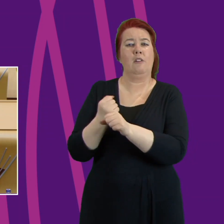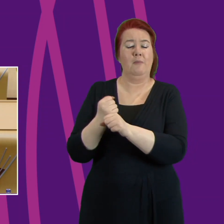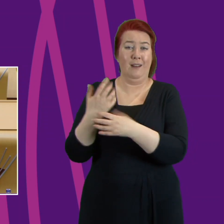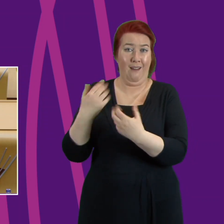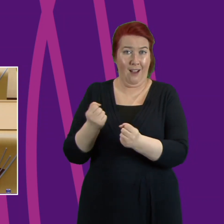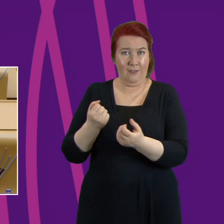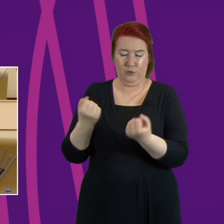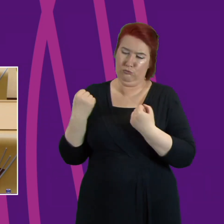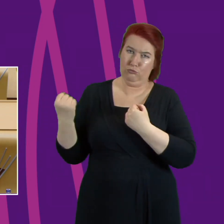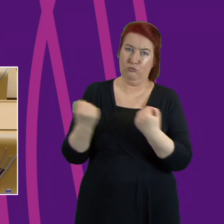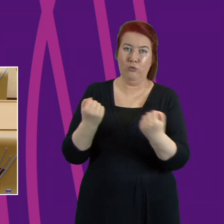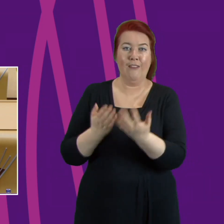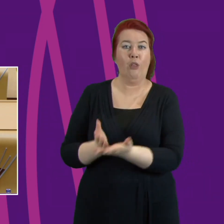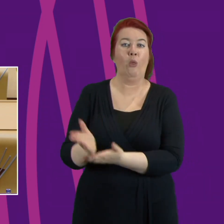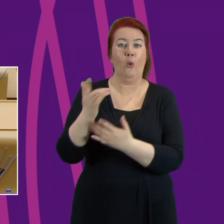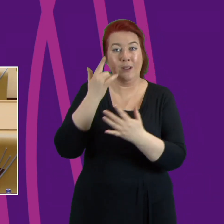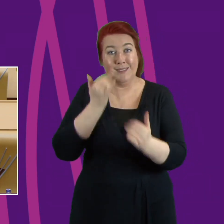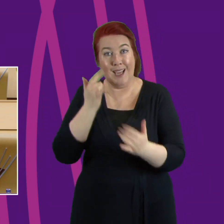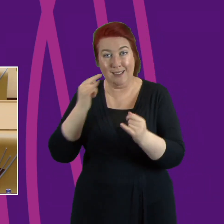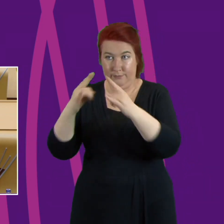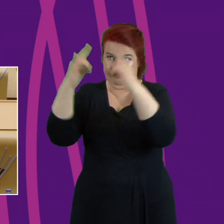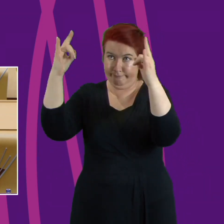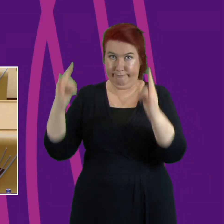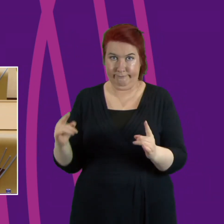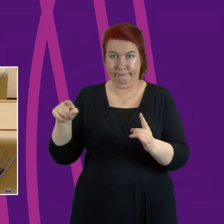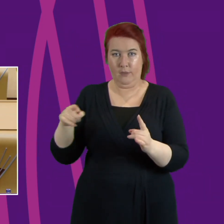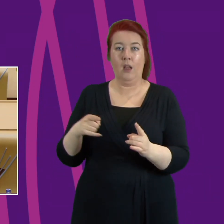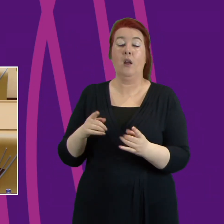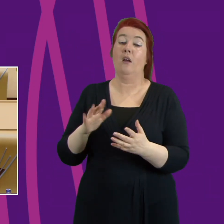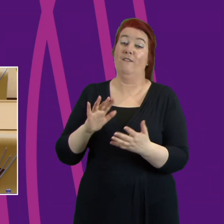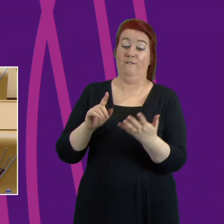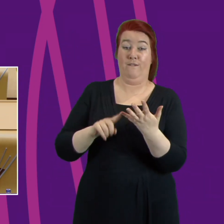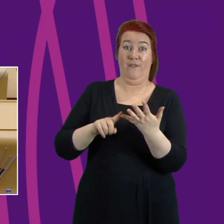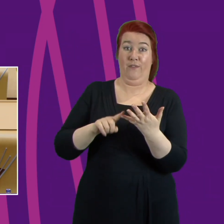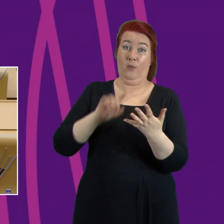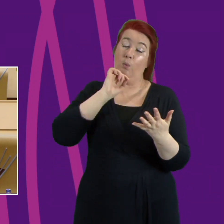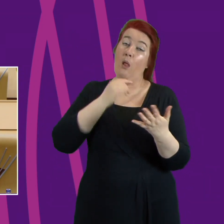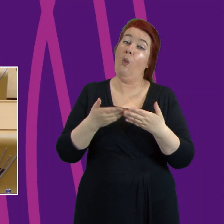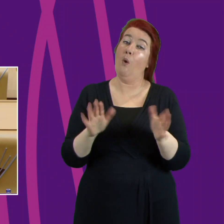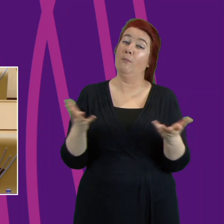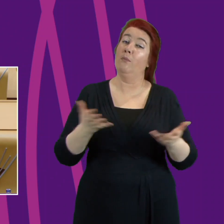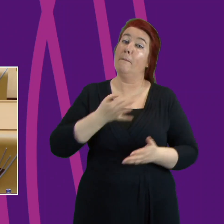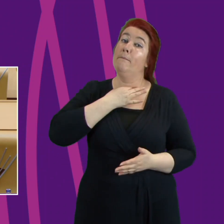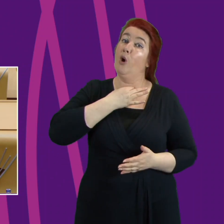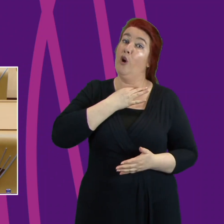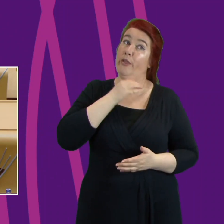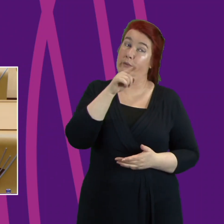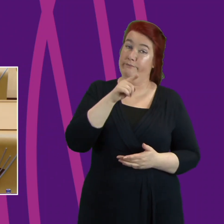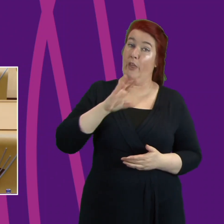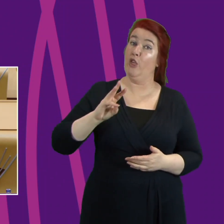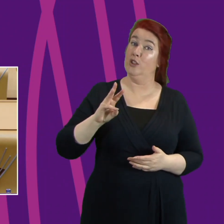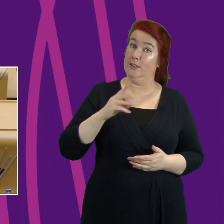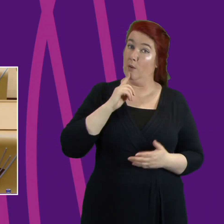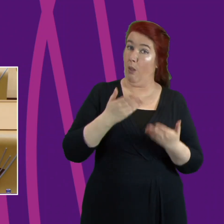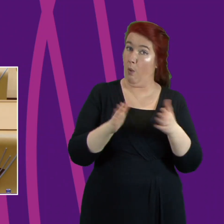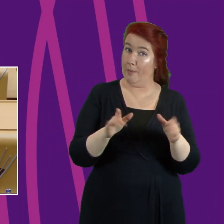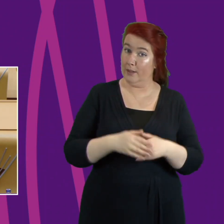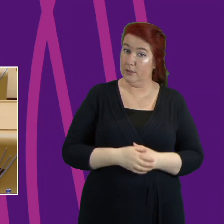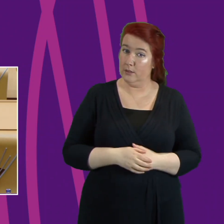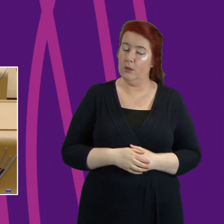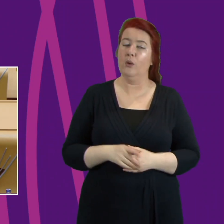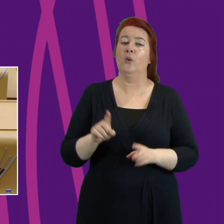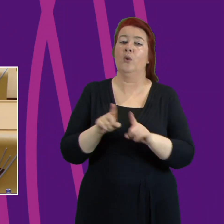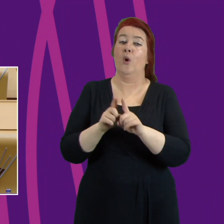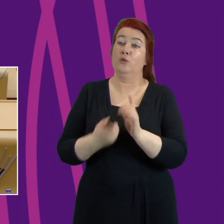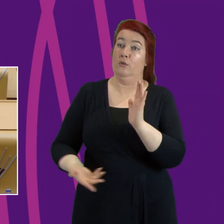are already operational, with a 5th due to open in Perth this Thursday. 5 mobile testing units manned by Army